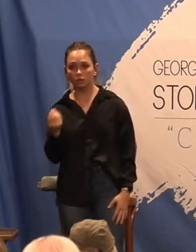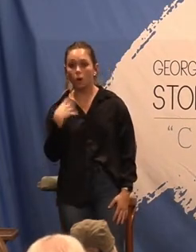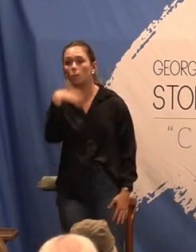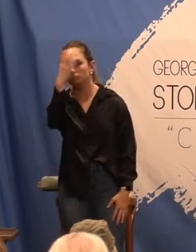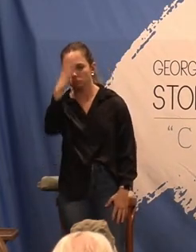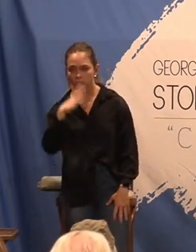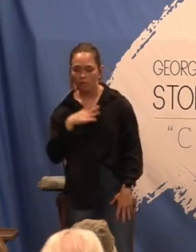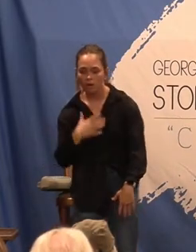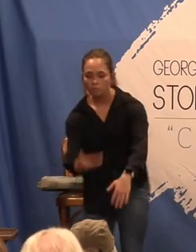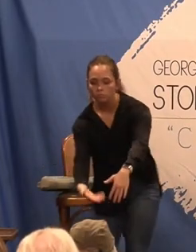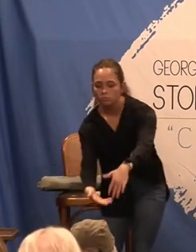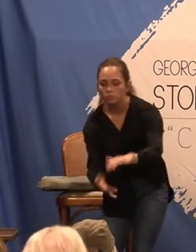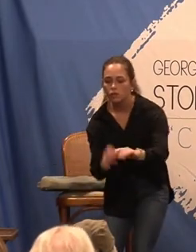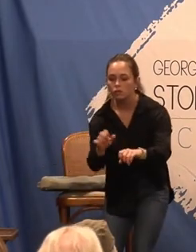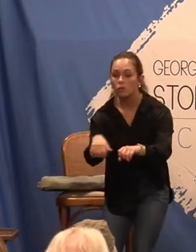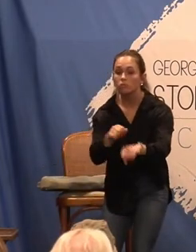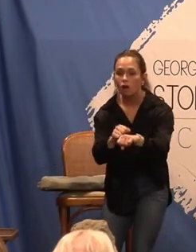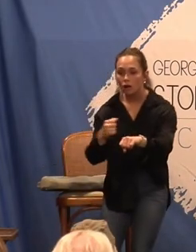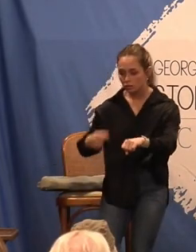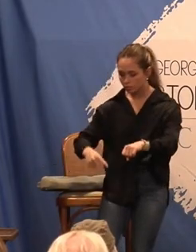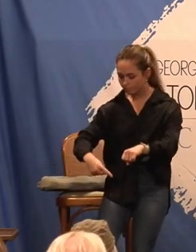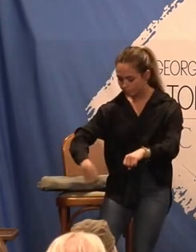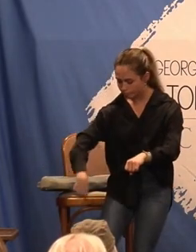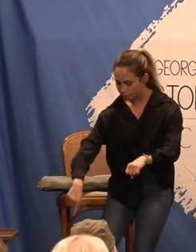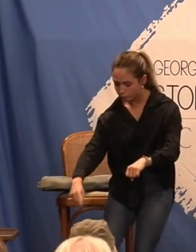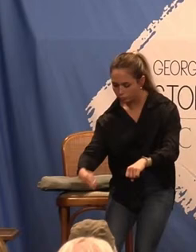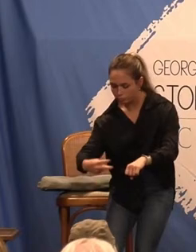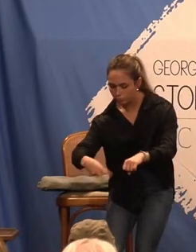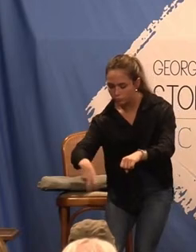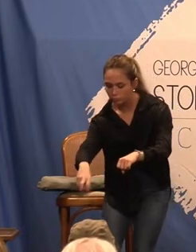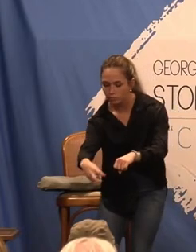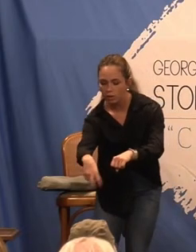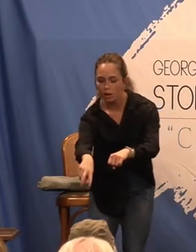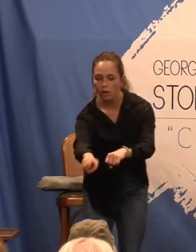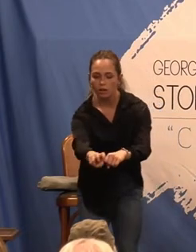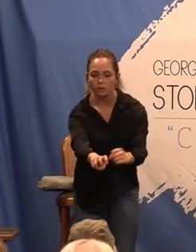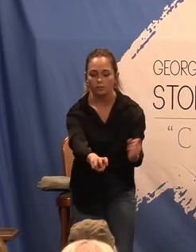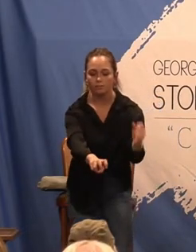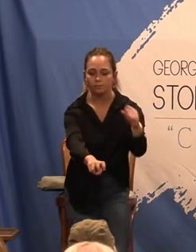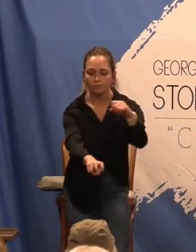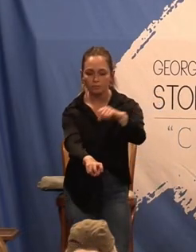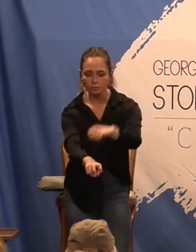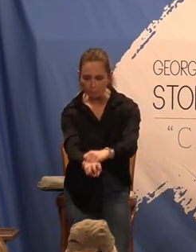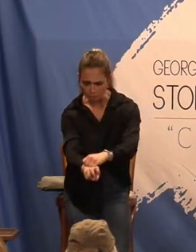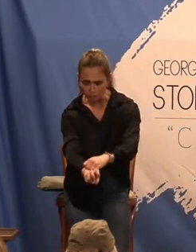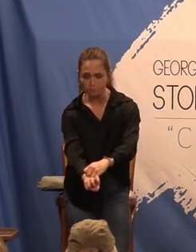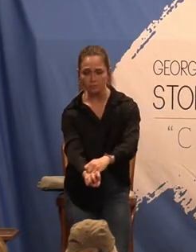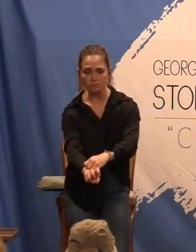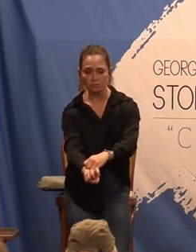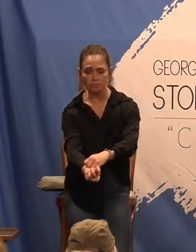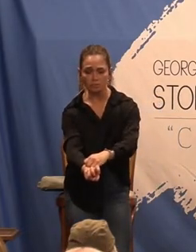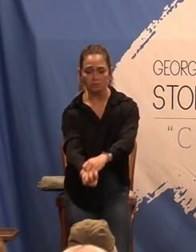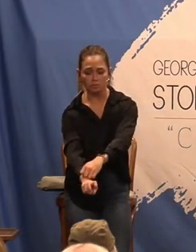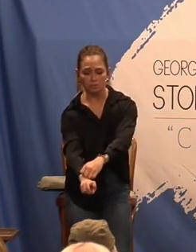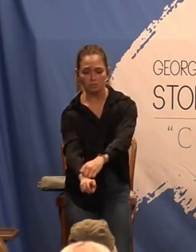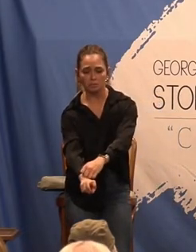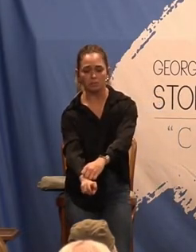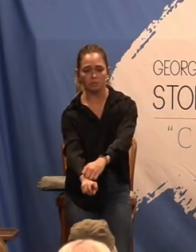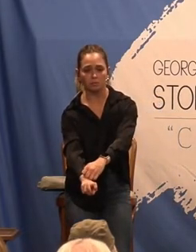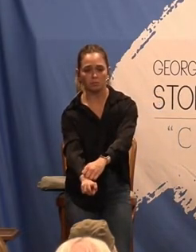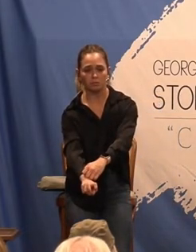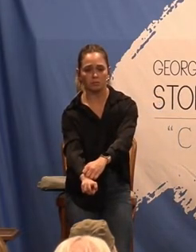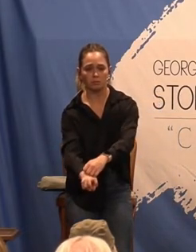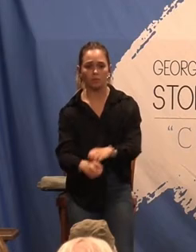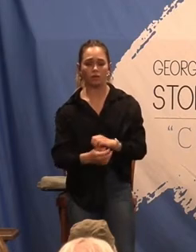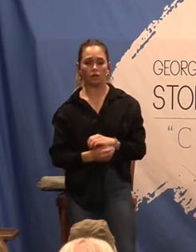bent down, he lifted the rock up. Snake uncoiled himself and put himself back into that spot. Man wedged the rock back